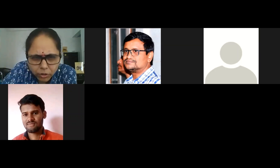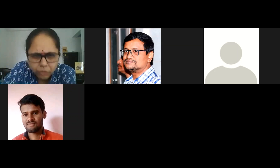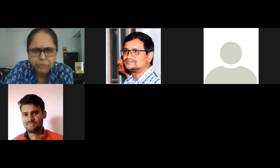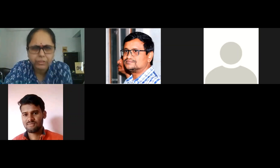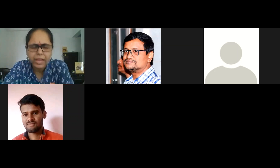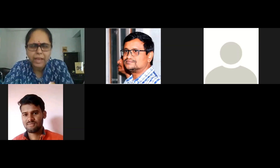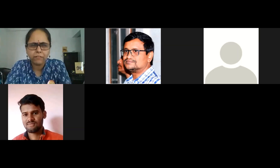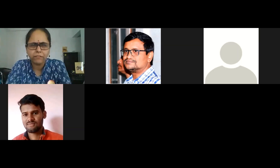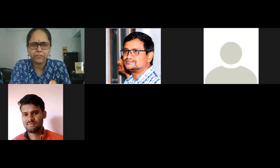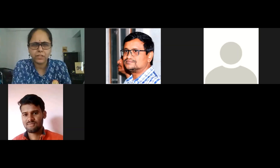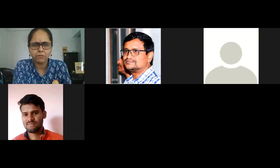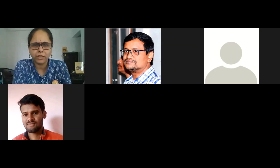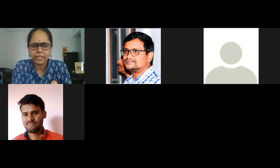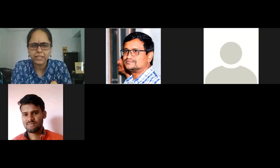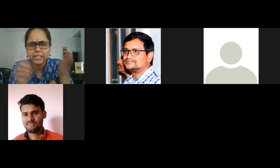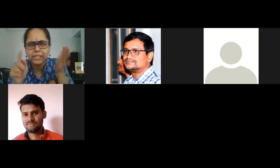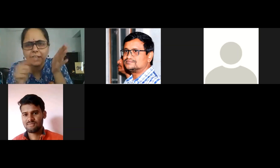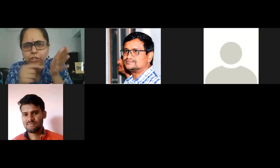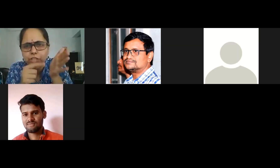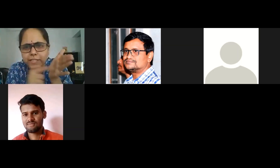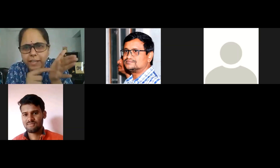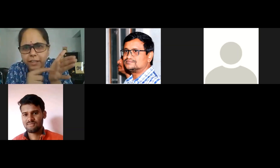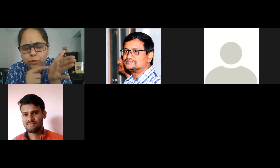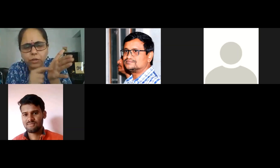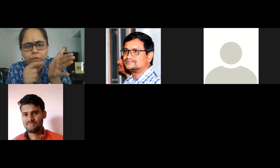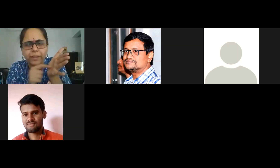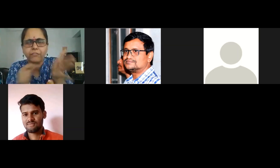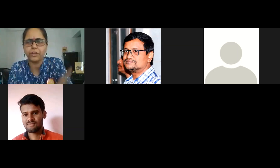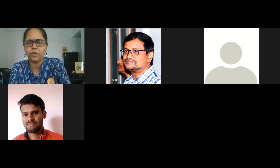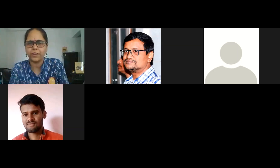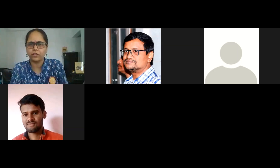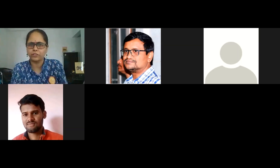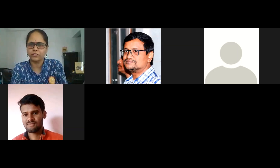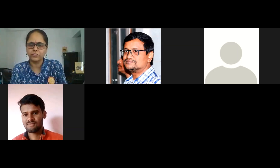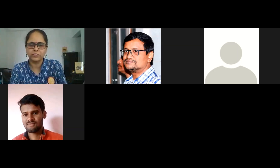we will have someone else, till then you just check. I think